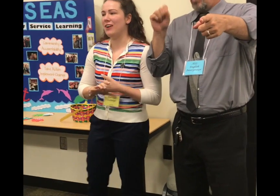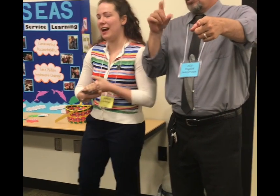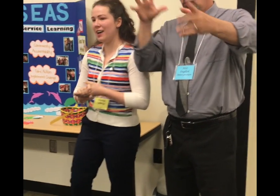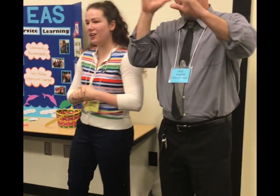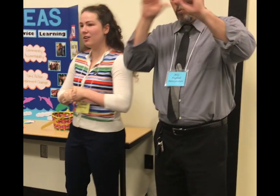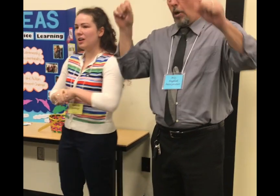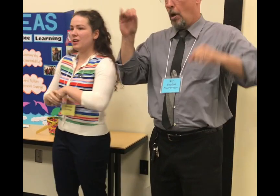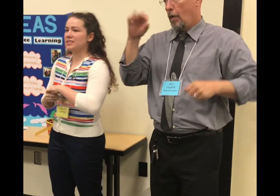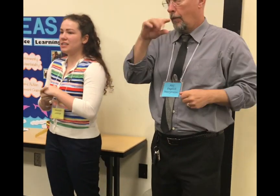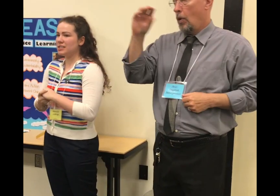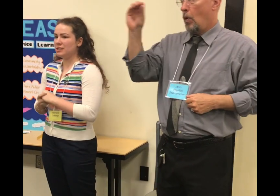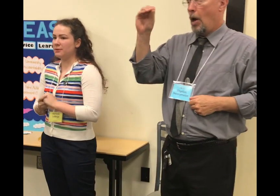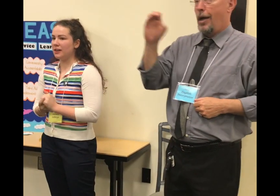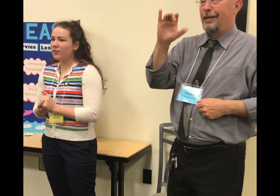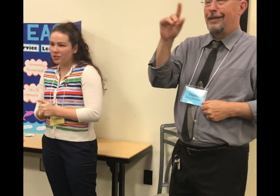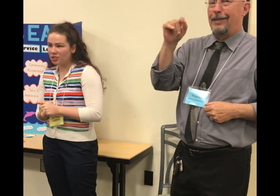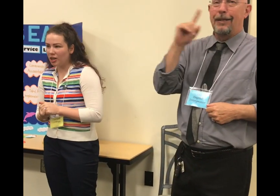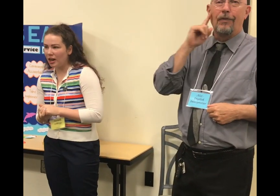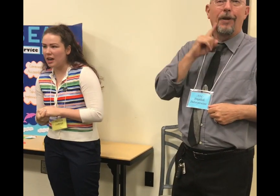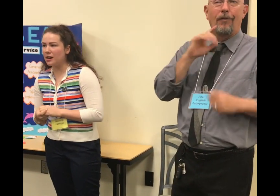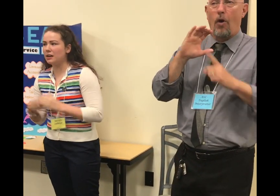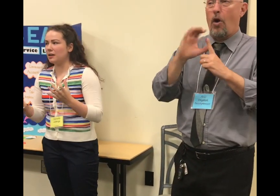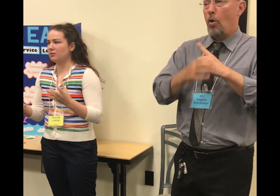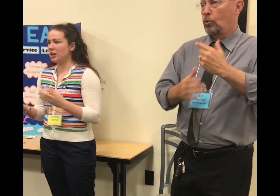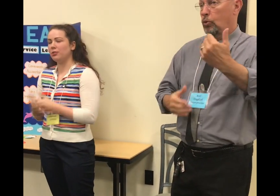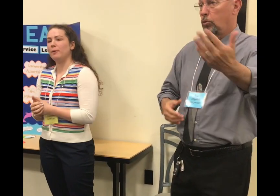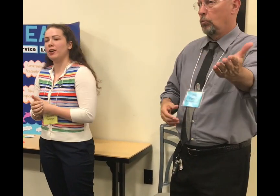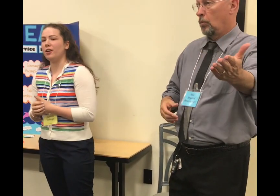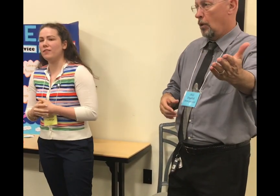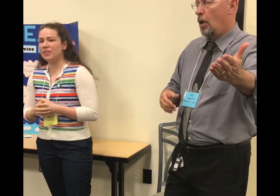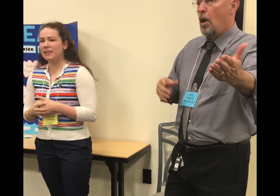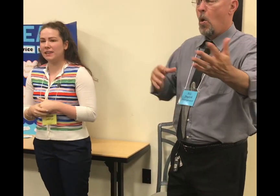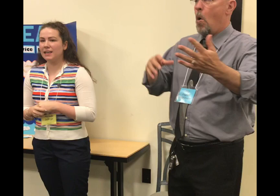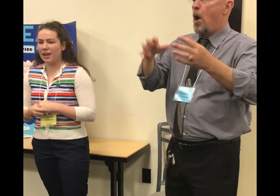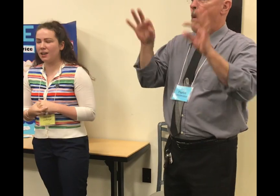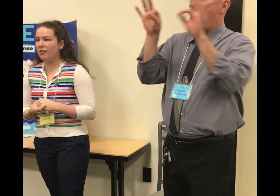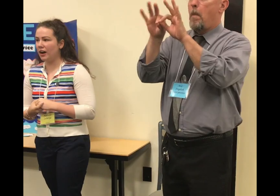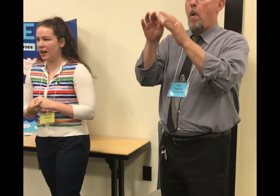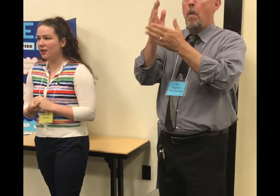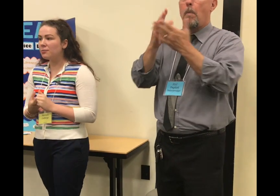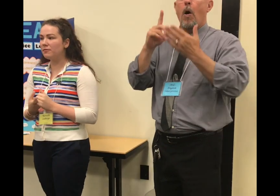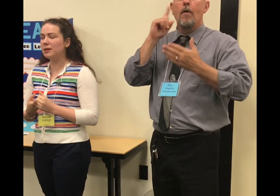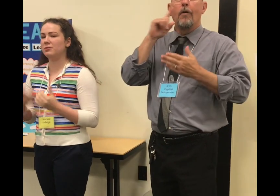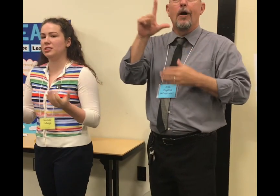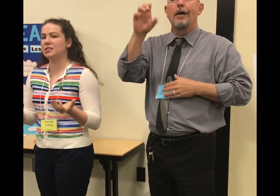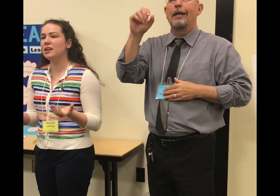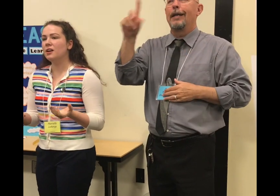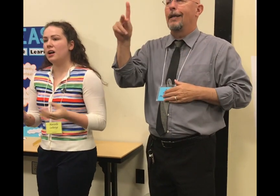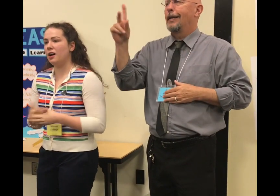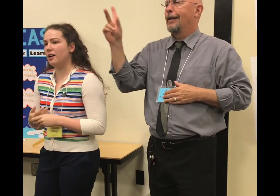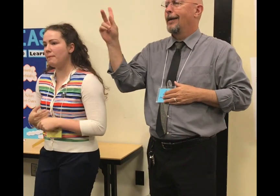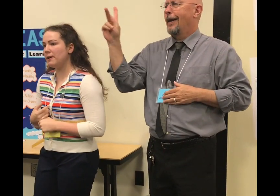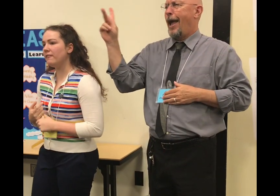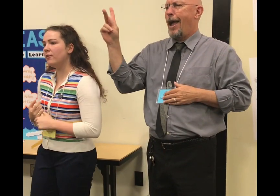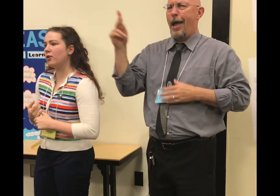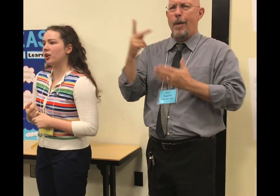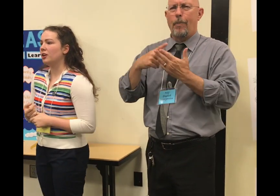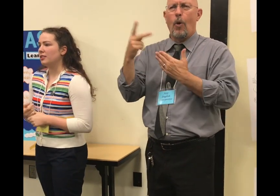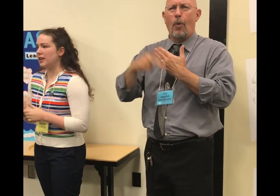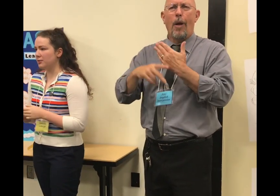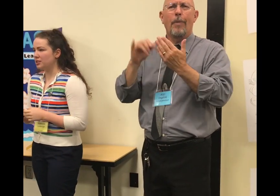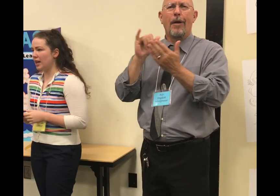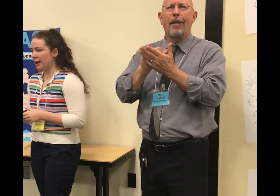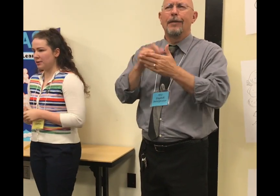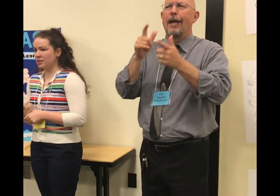of Ohio Citizens for Deaf Culture and an integral part of the Lead K Ohio movement, which is a bill